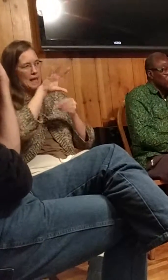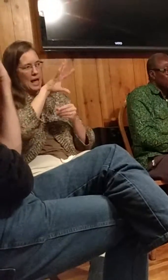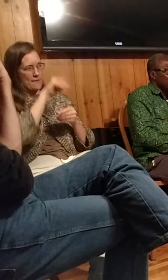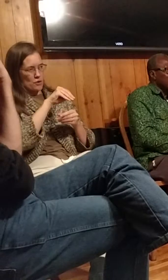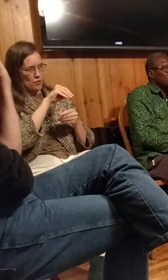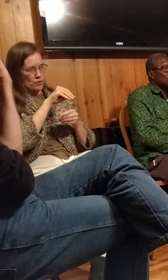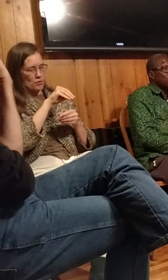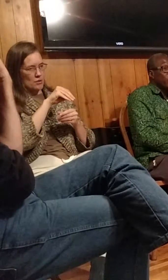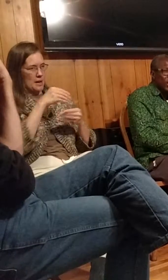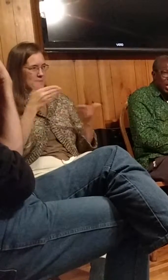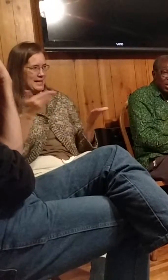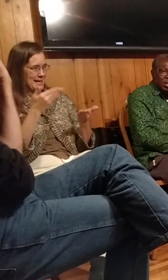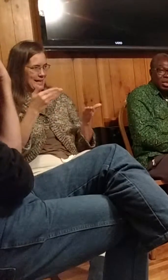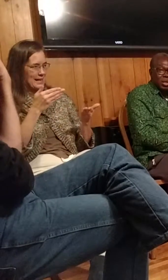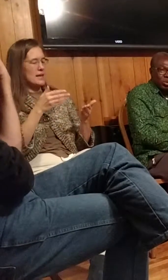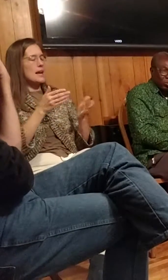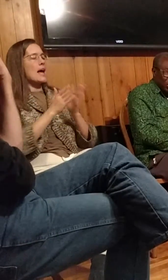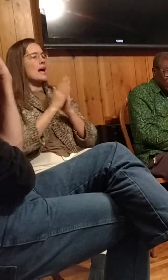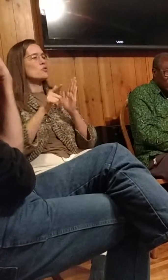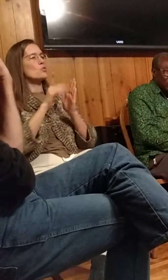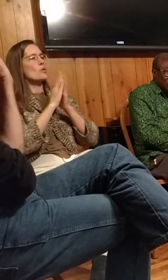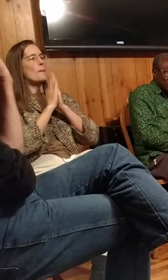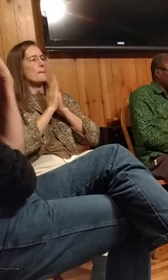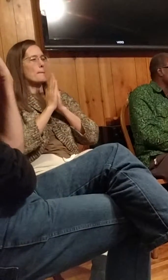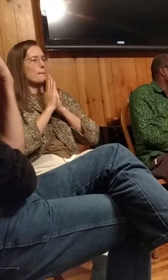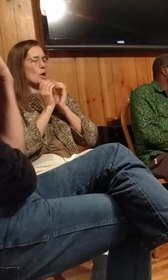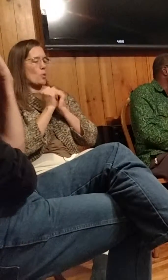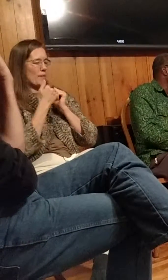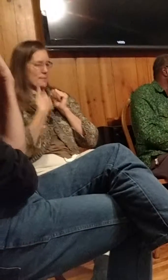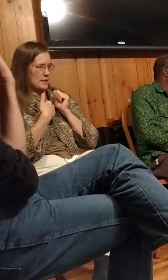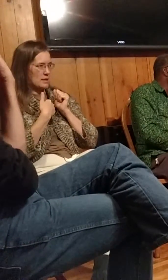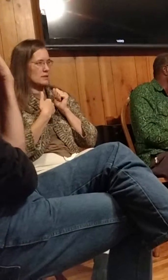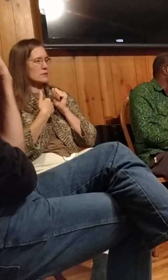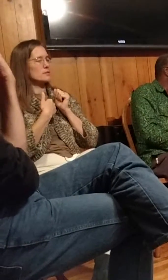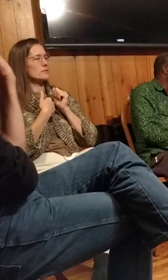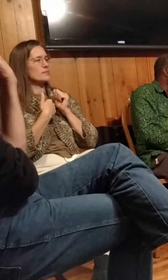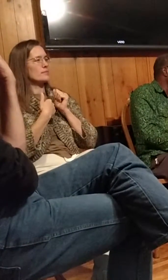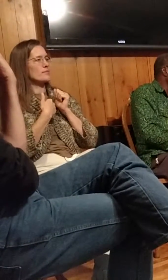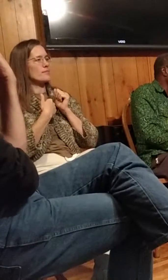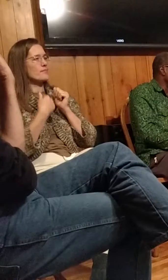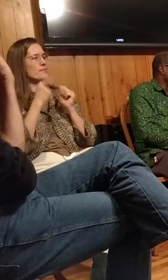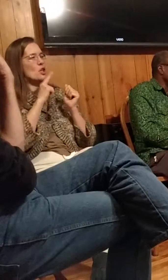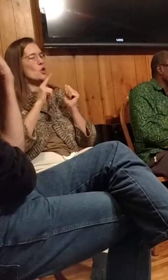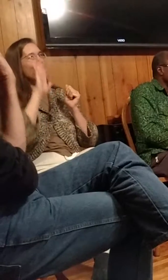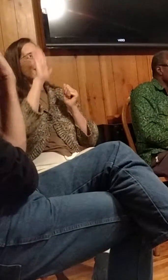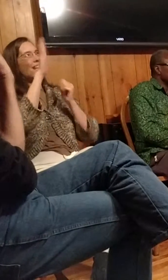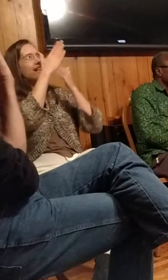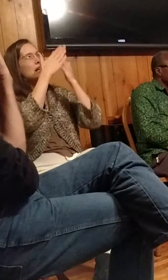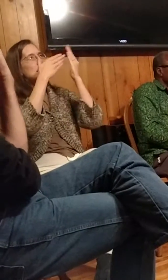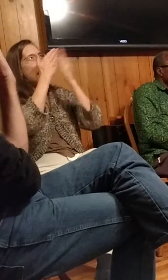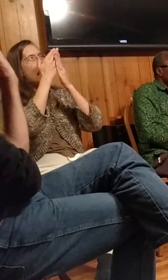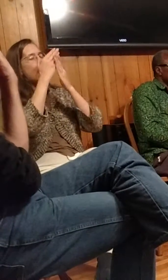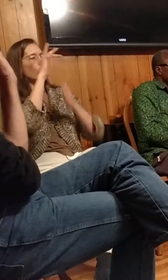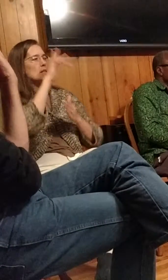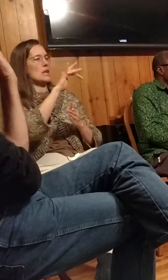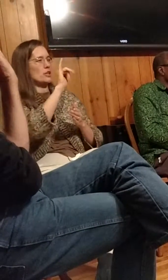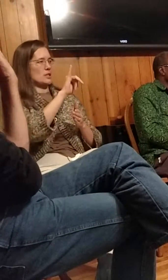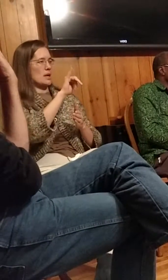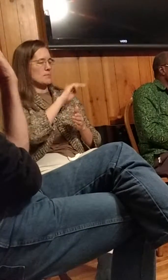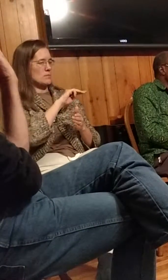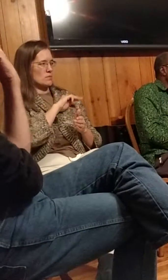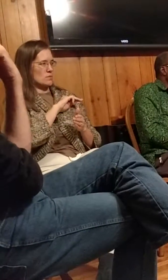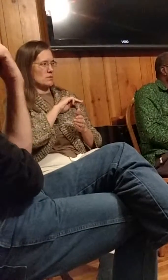thing to you and ask you to pray with me so that the Lord's hand will be with us. Now, we know